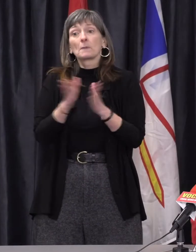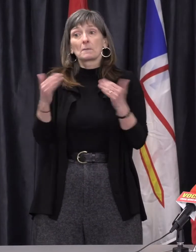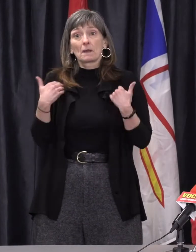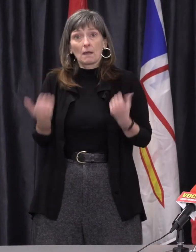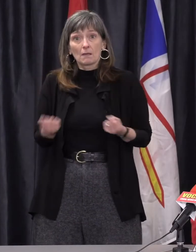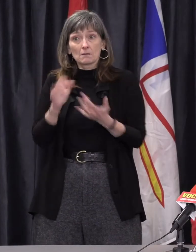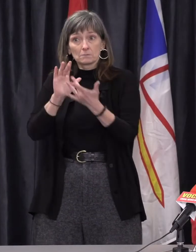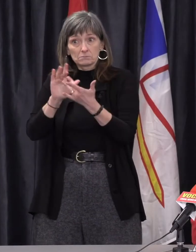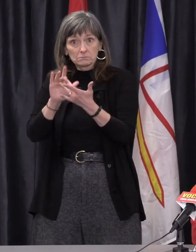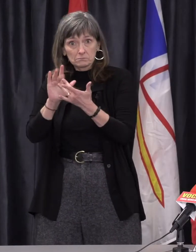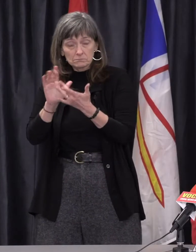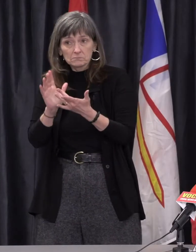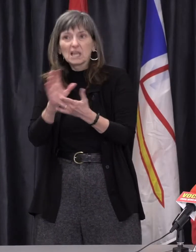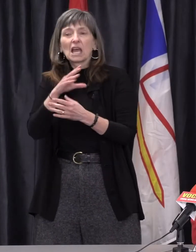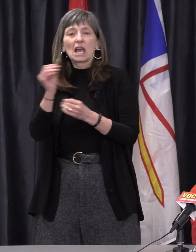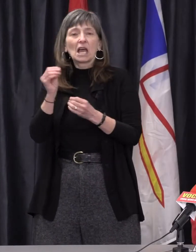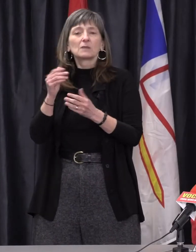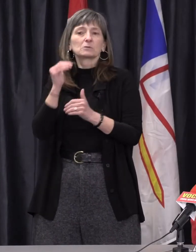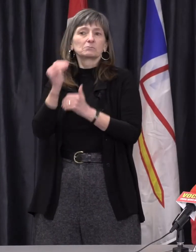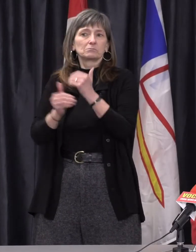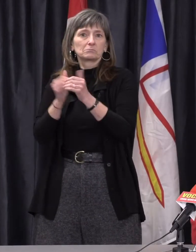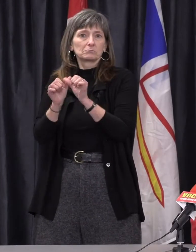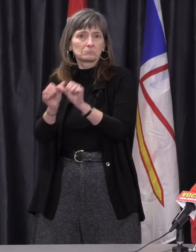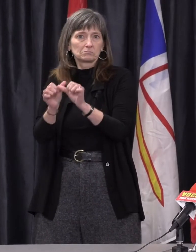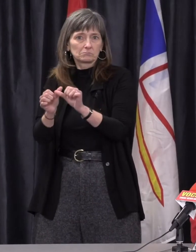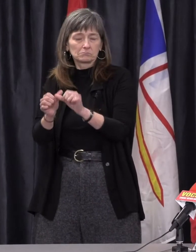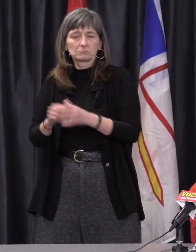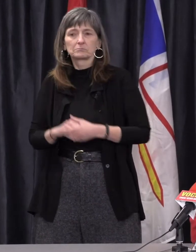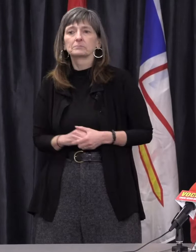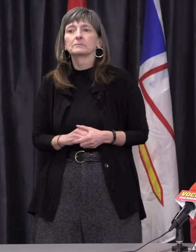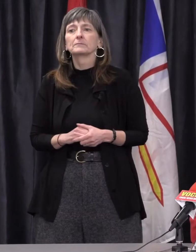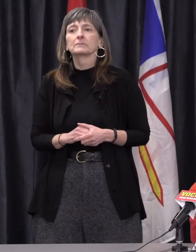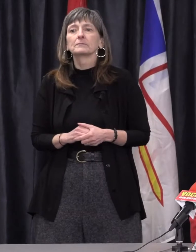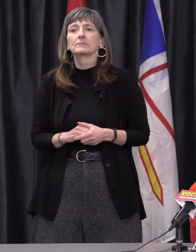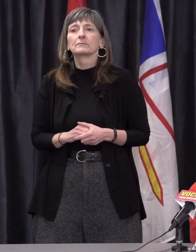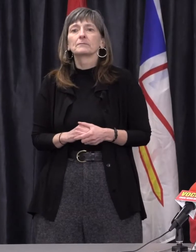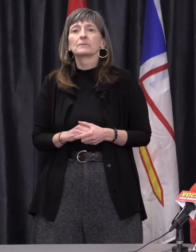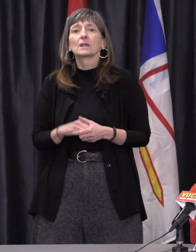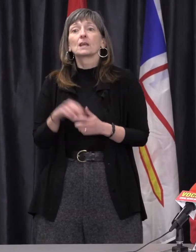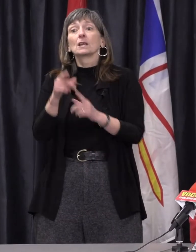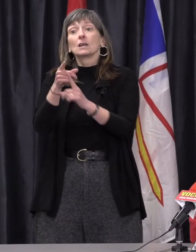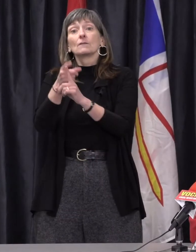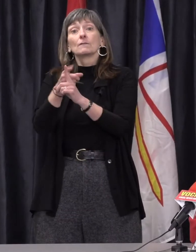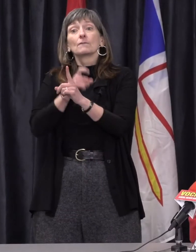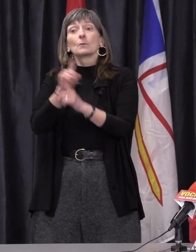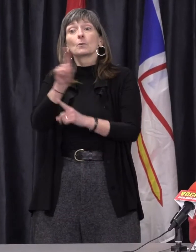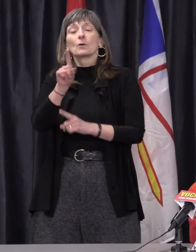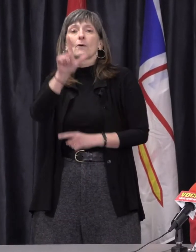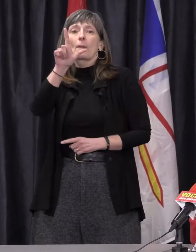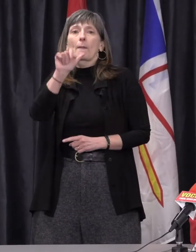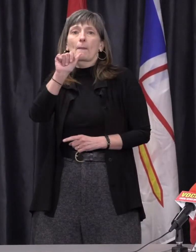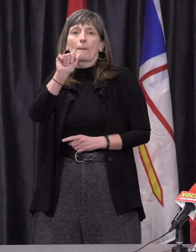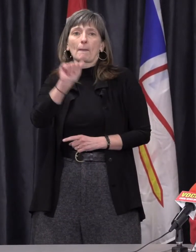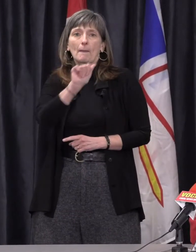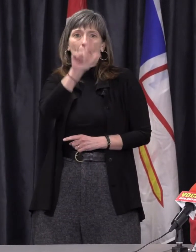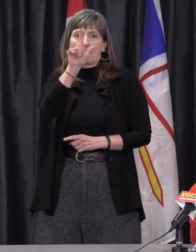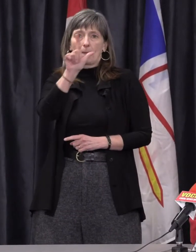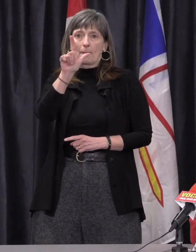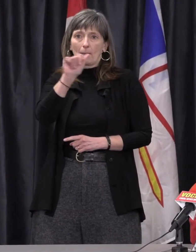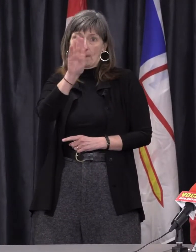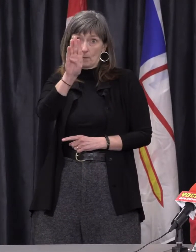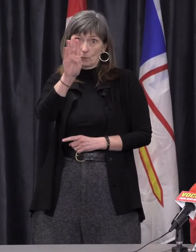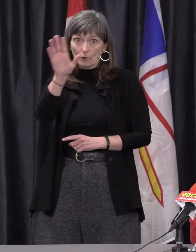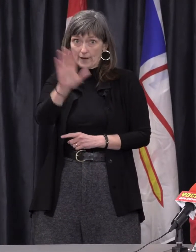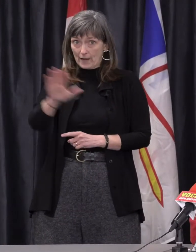contact tracing has been initiated. The patient is from the Labrador-Grenfell Health region. Although due